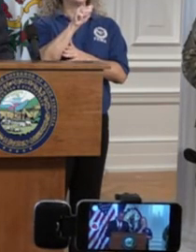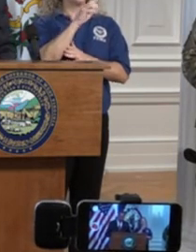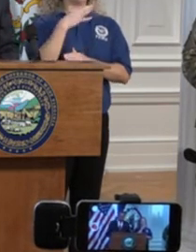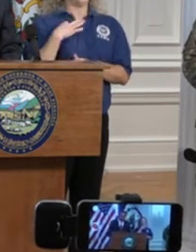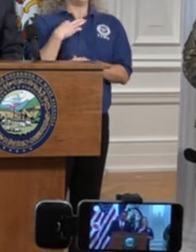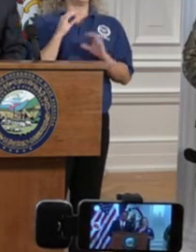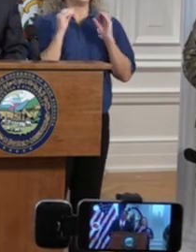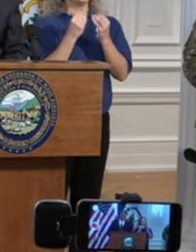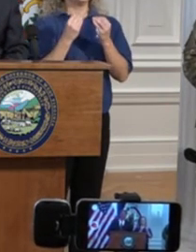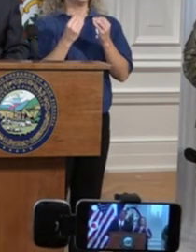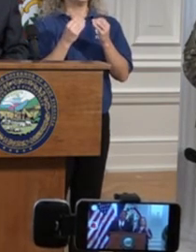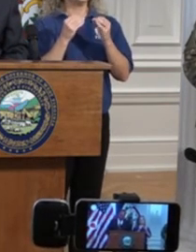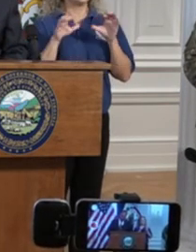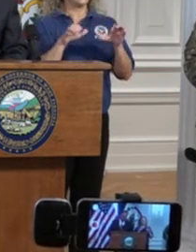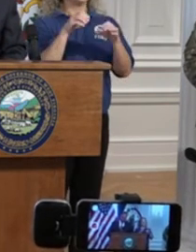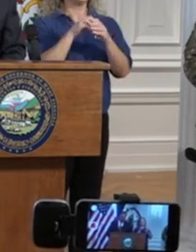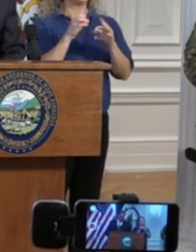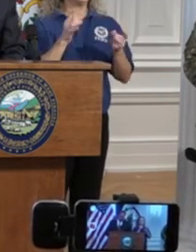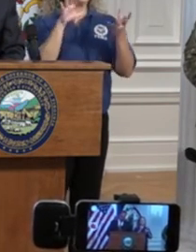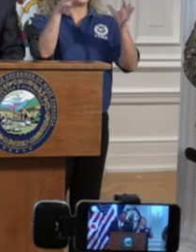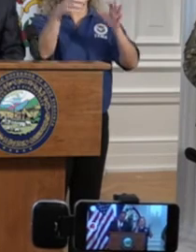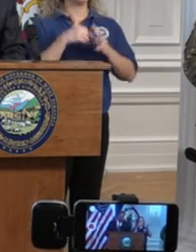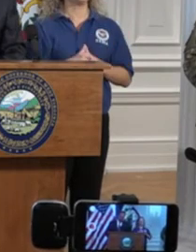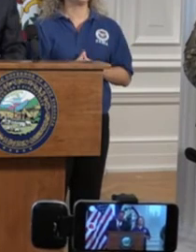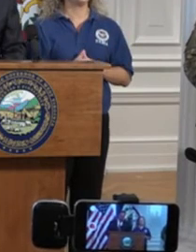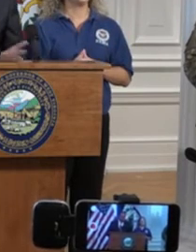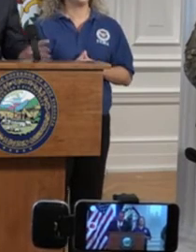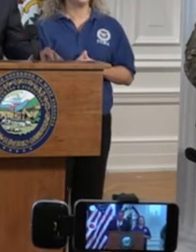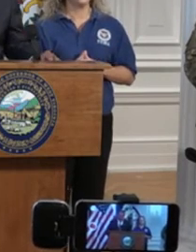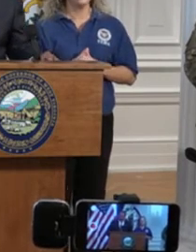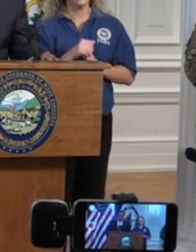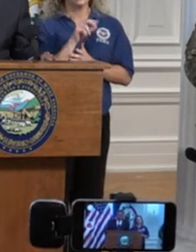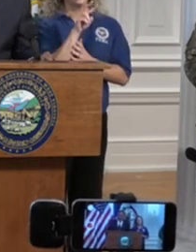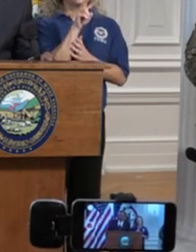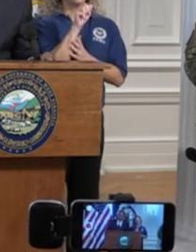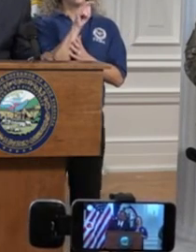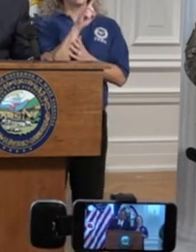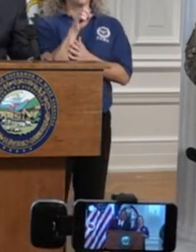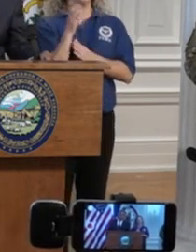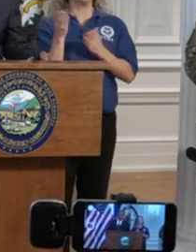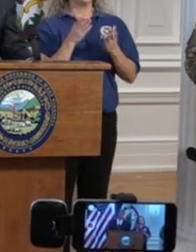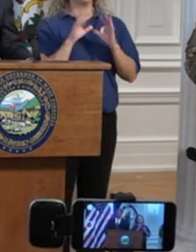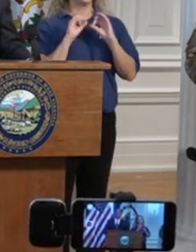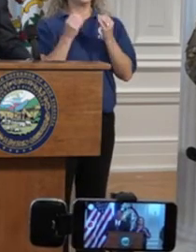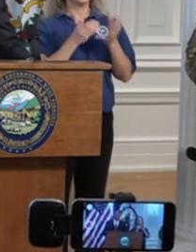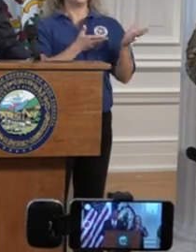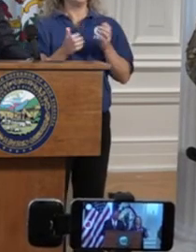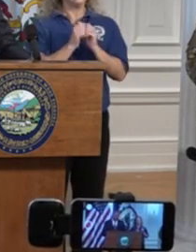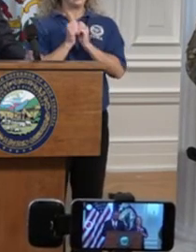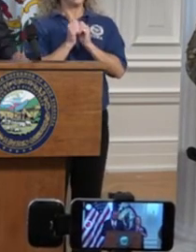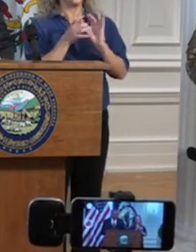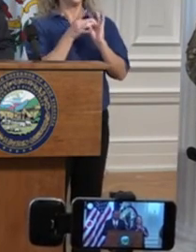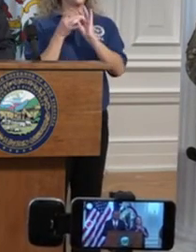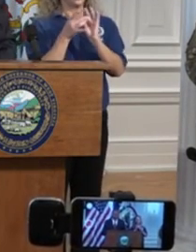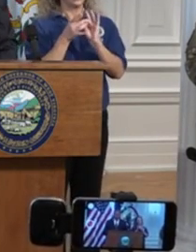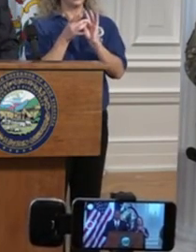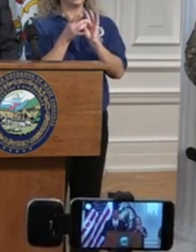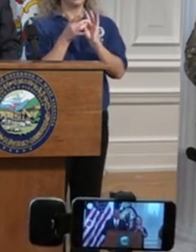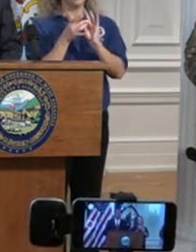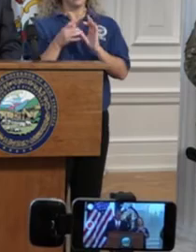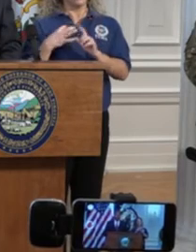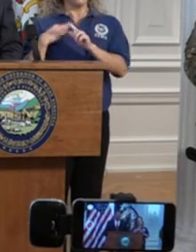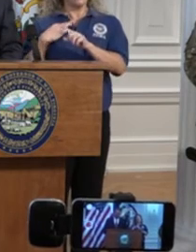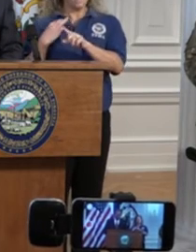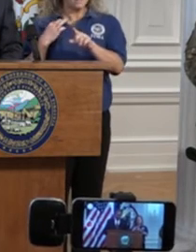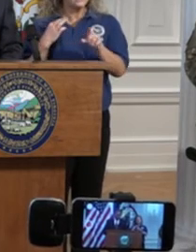volunteer organizations active in disasters. Now, VOAD brings organizations together to coordinate not only